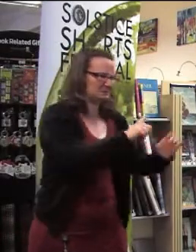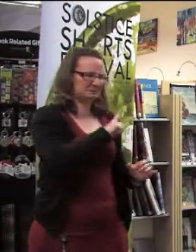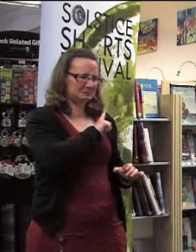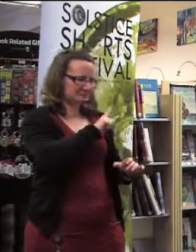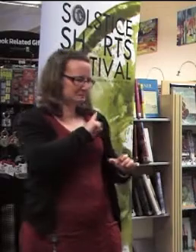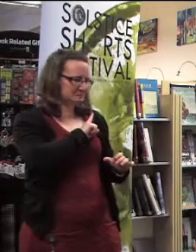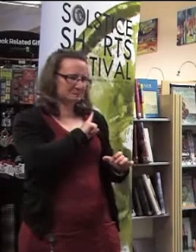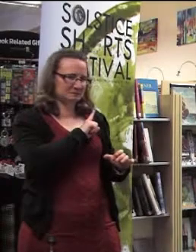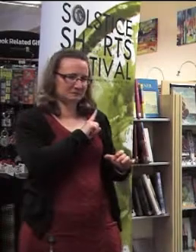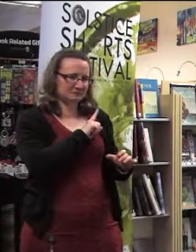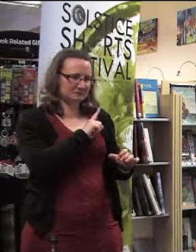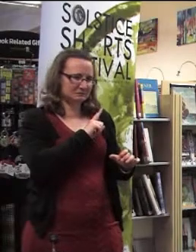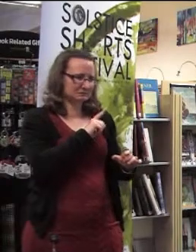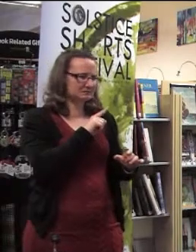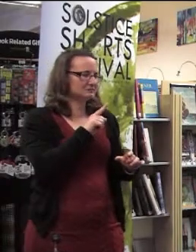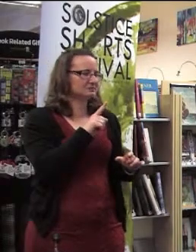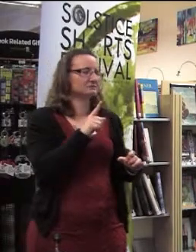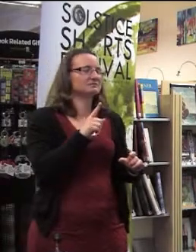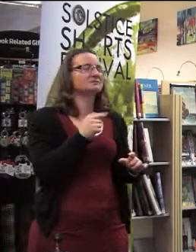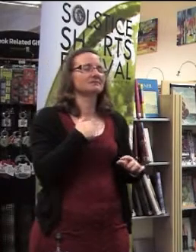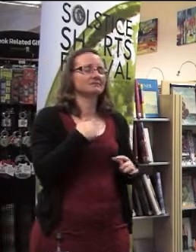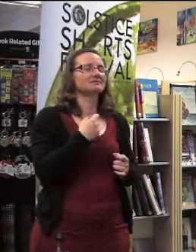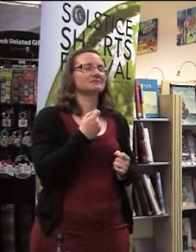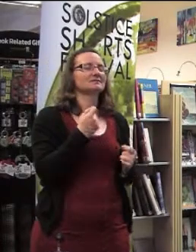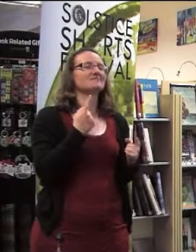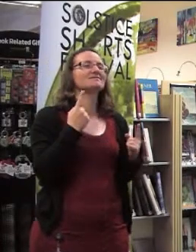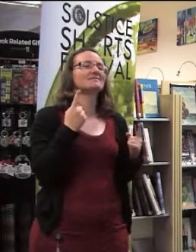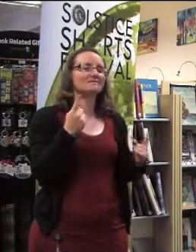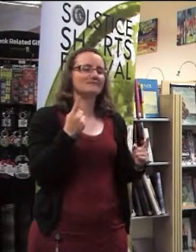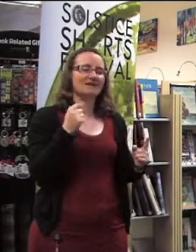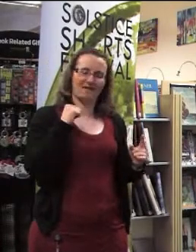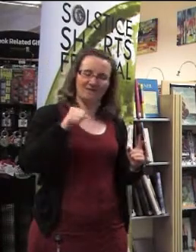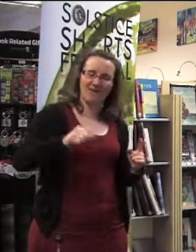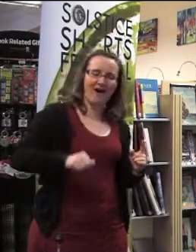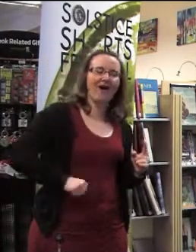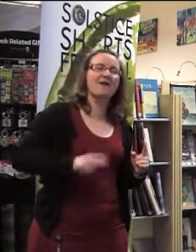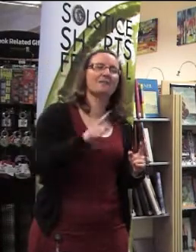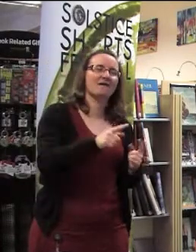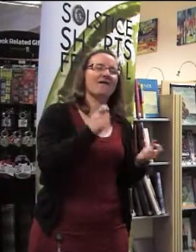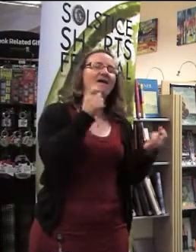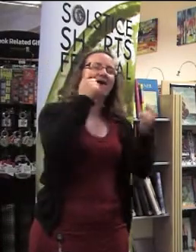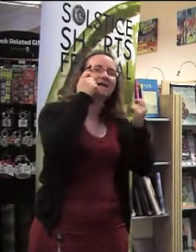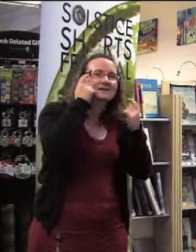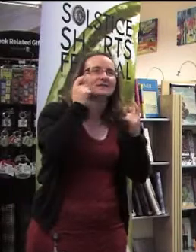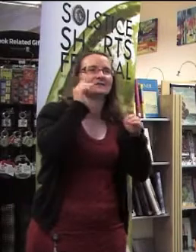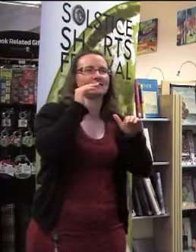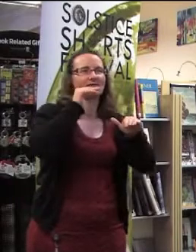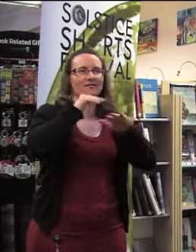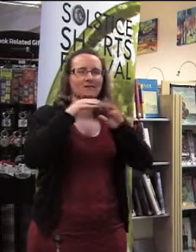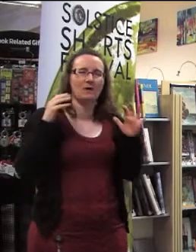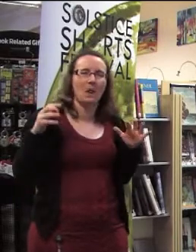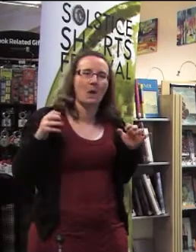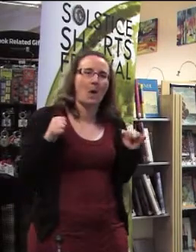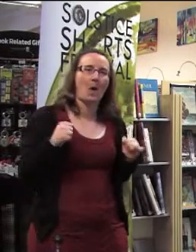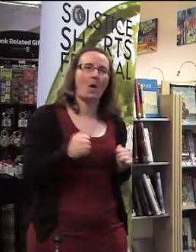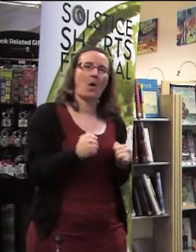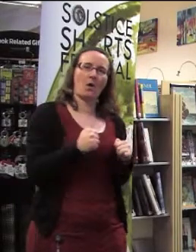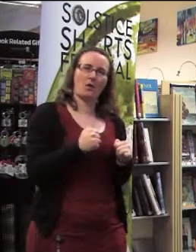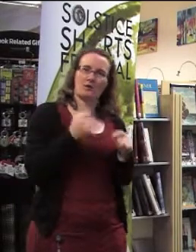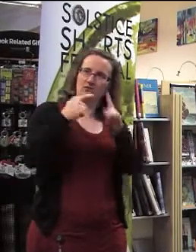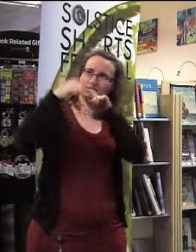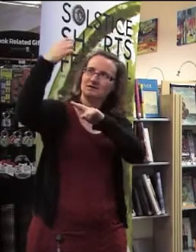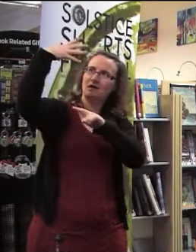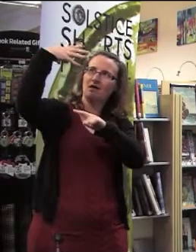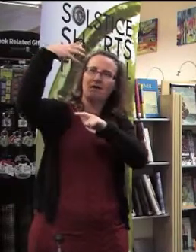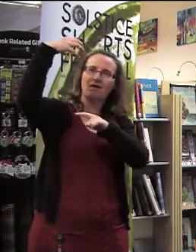last midwinter light. They knew about the cold of the gone sun. They knew no matter